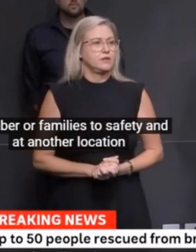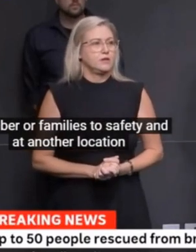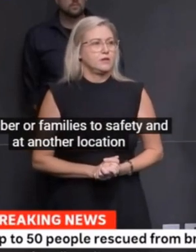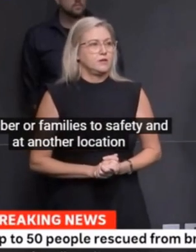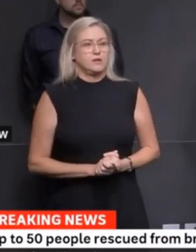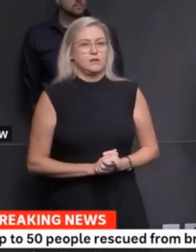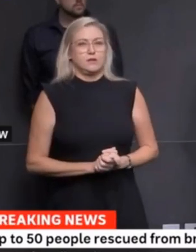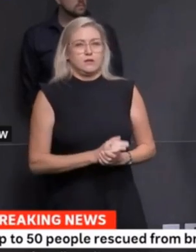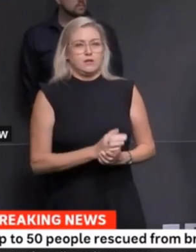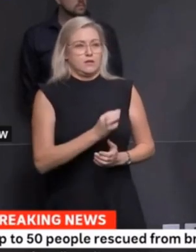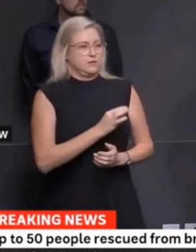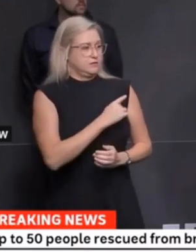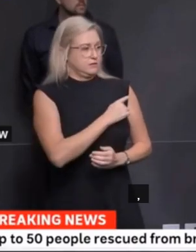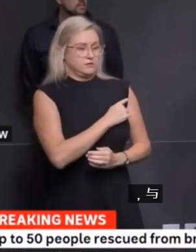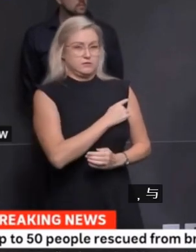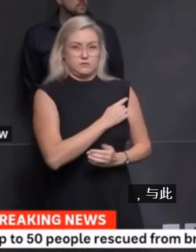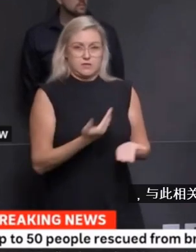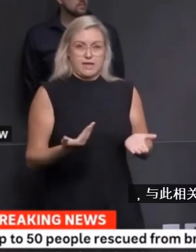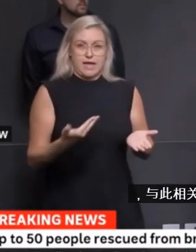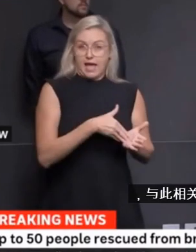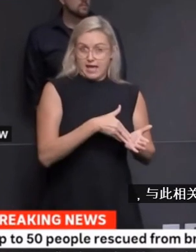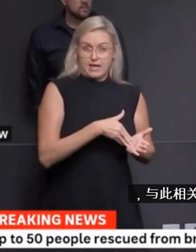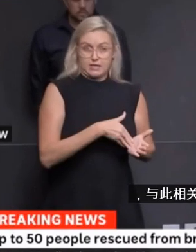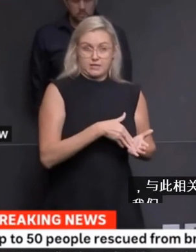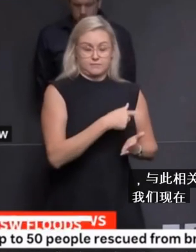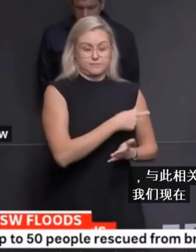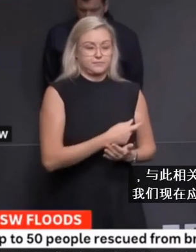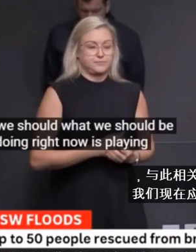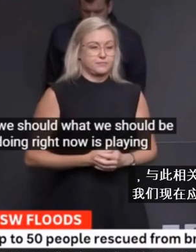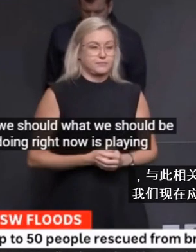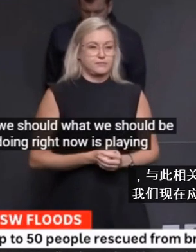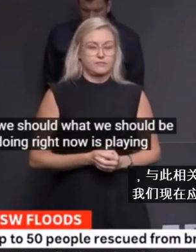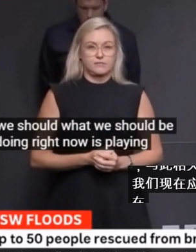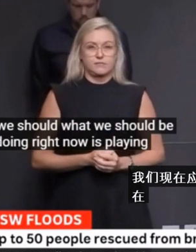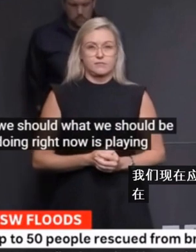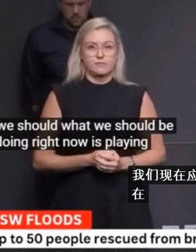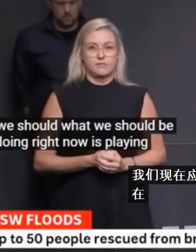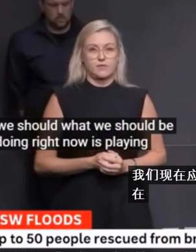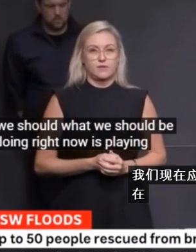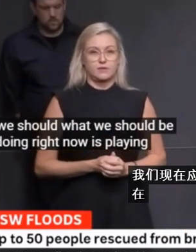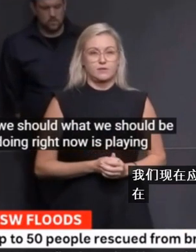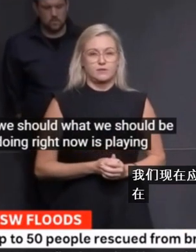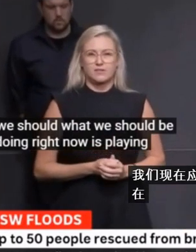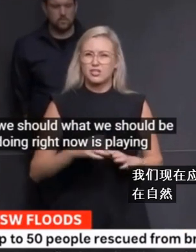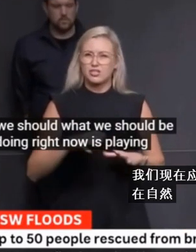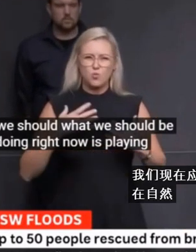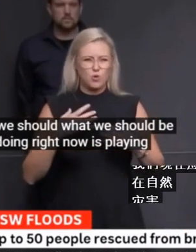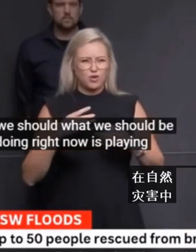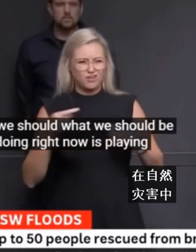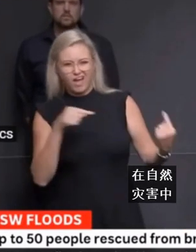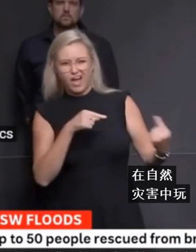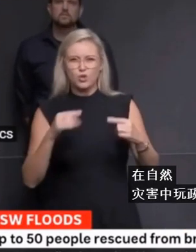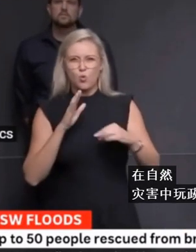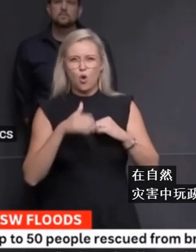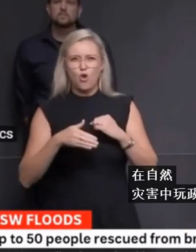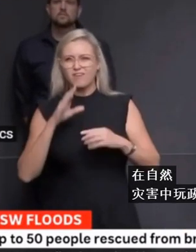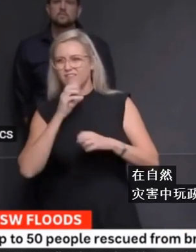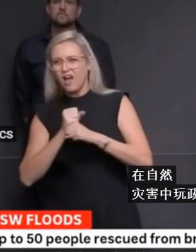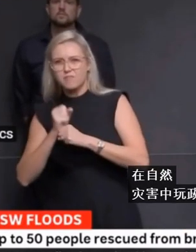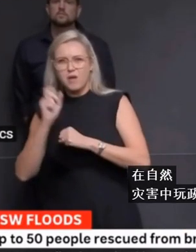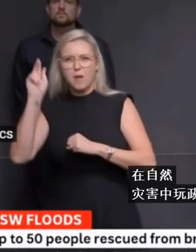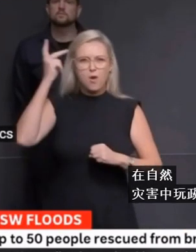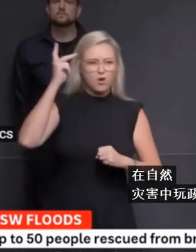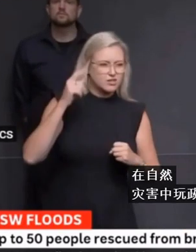just say, in relation to that, what we should be doing right now is playing politics in the middle of a natural disaster, a 1